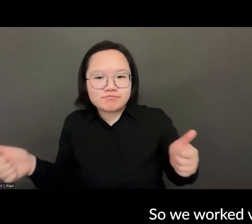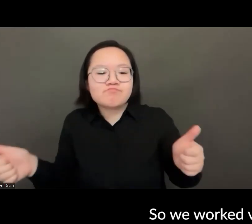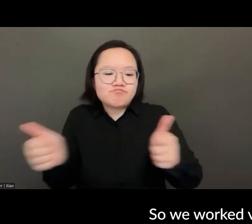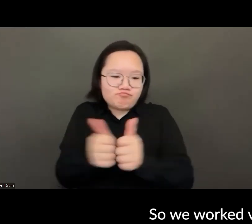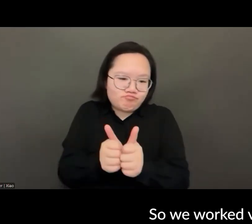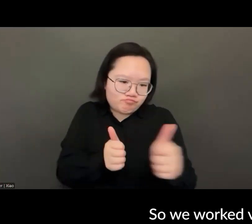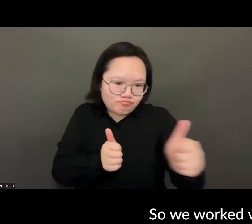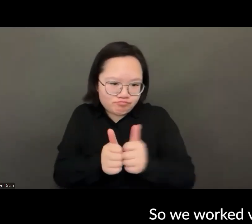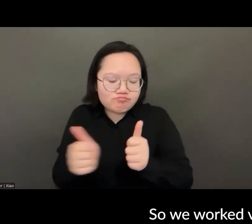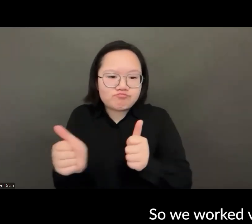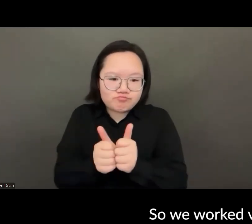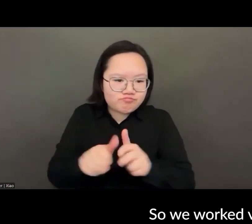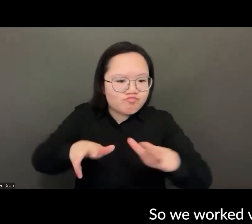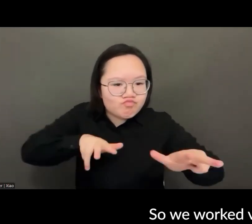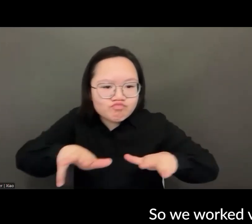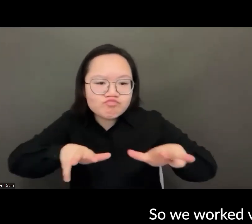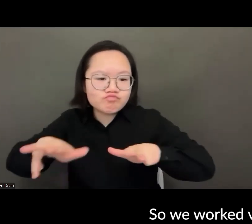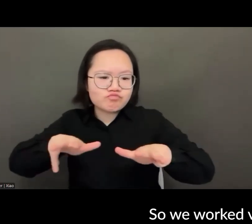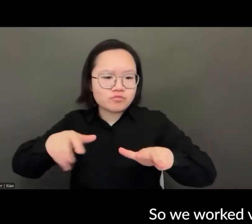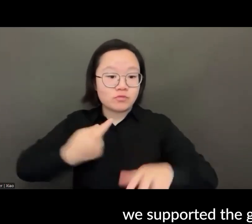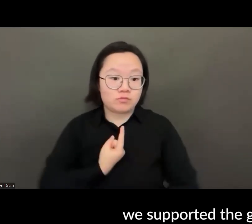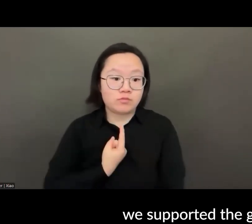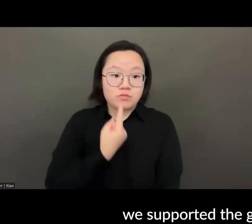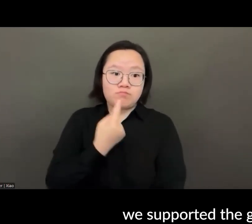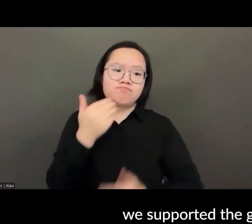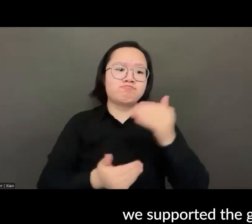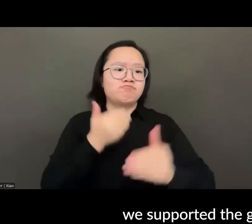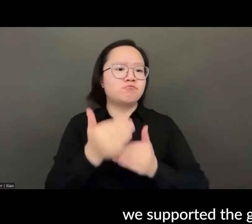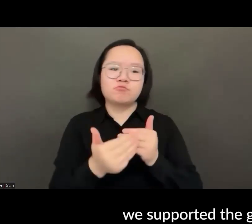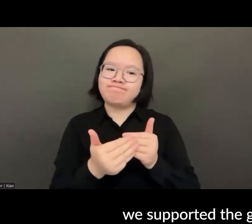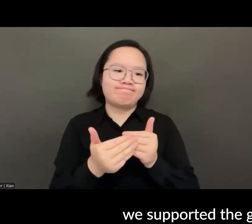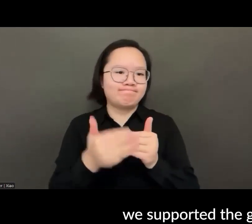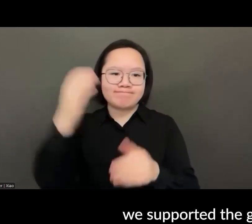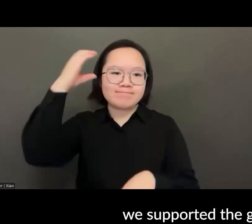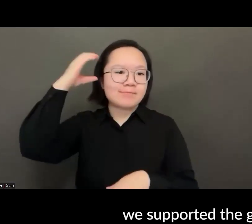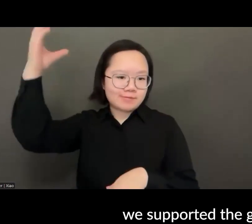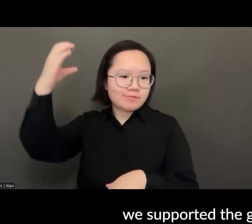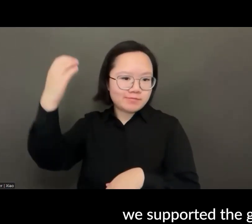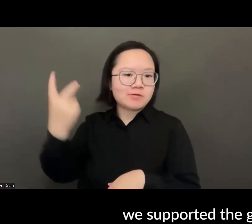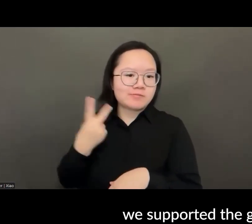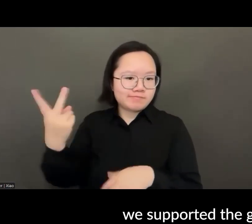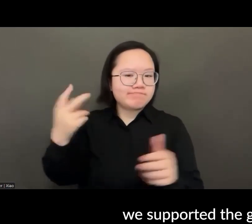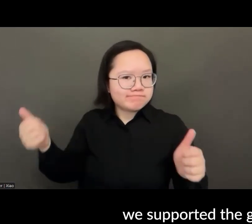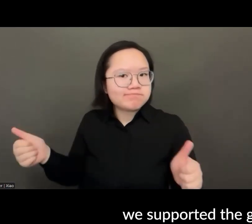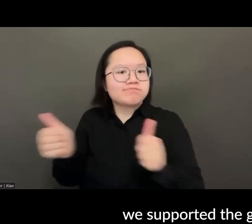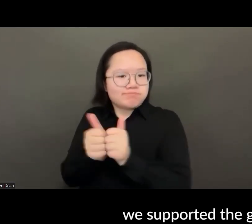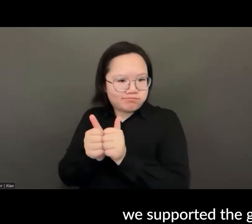So we worked very closely with the government. We supported the government to establish, the